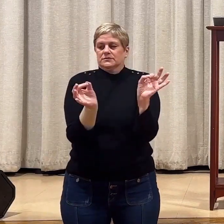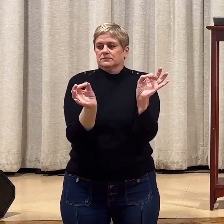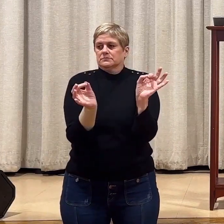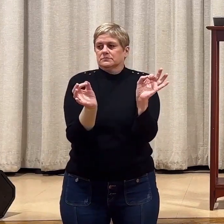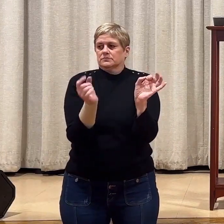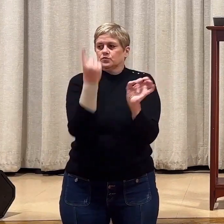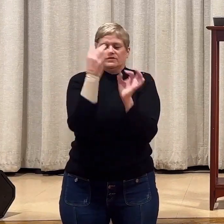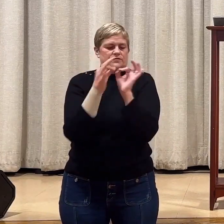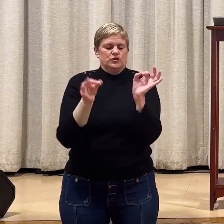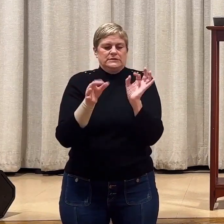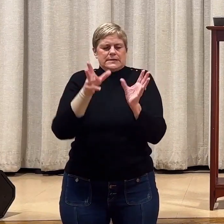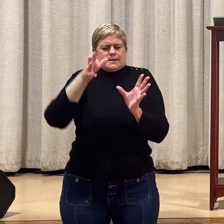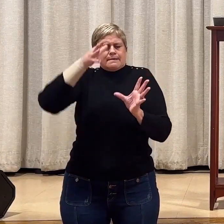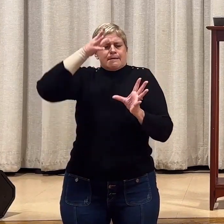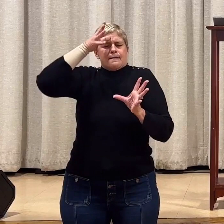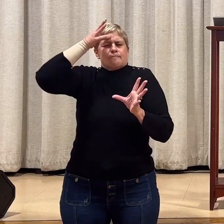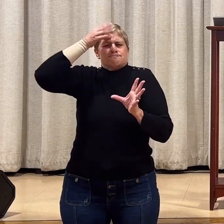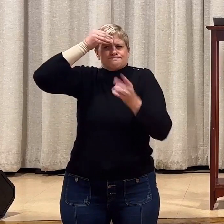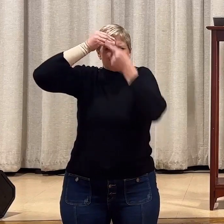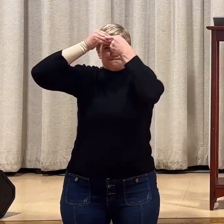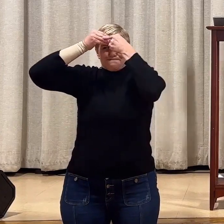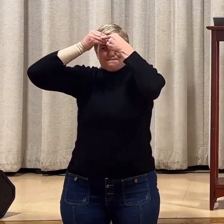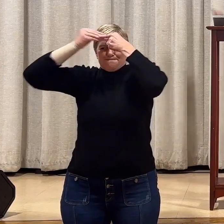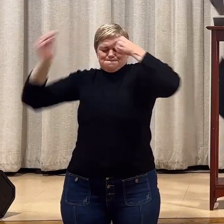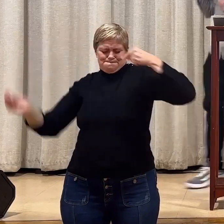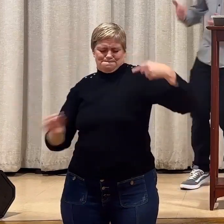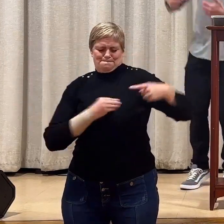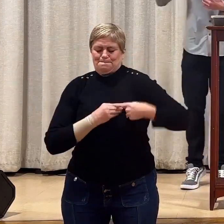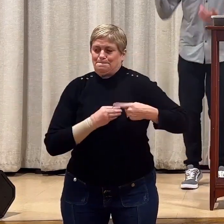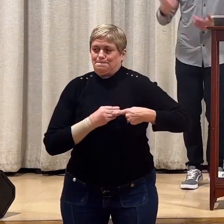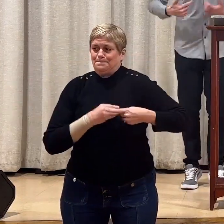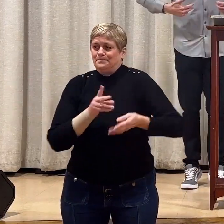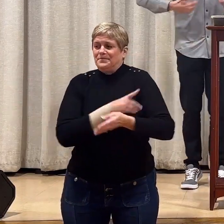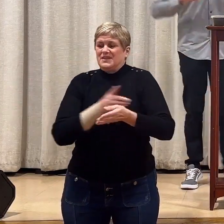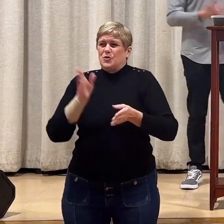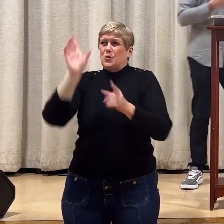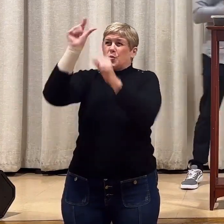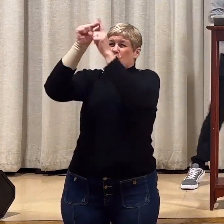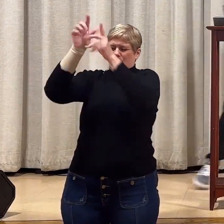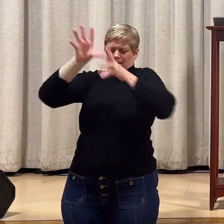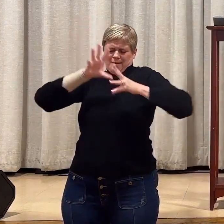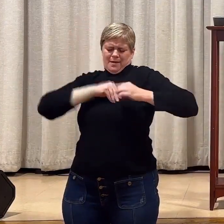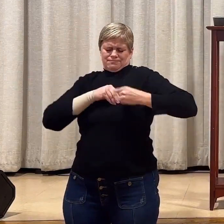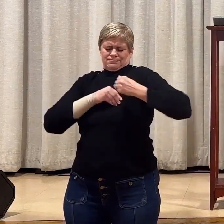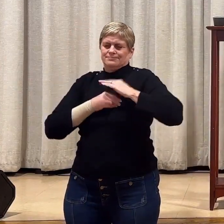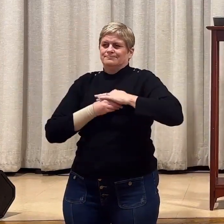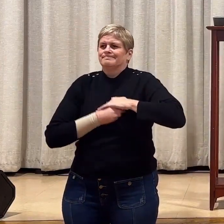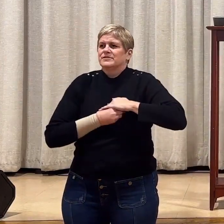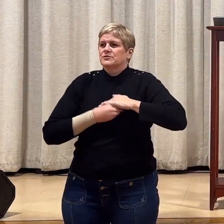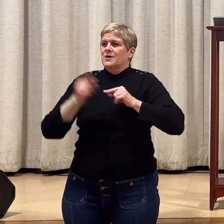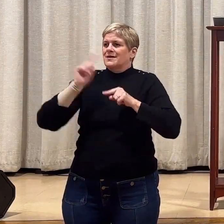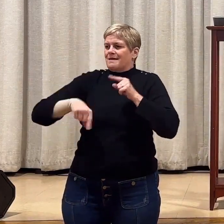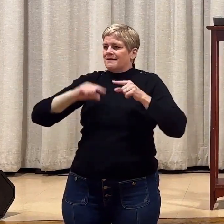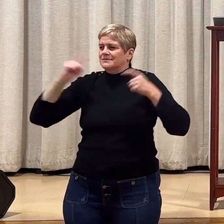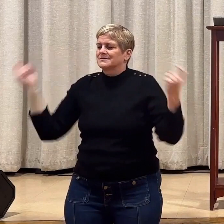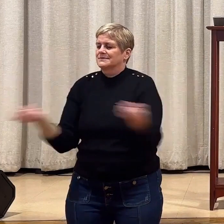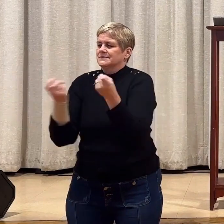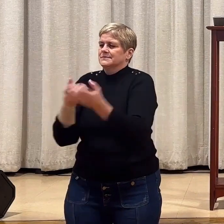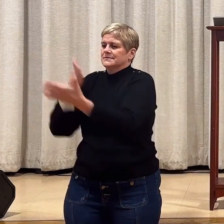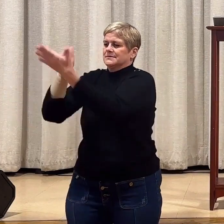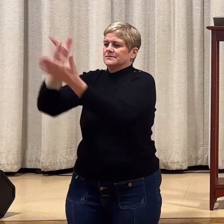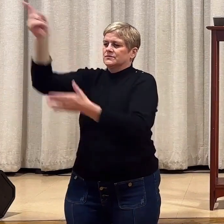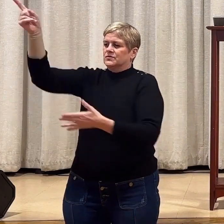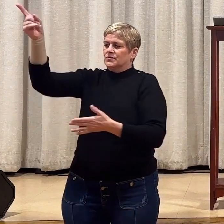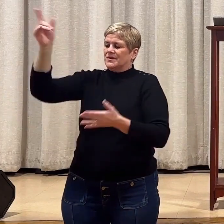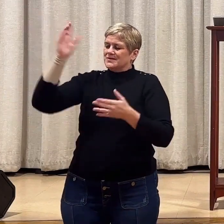day. Man, hide God's word in your heart. Like David said, I've hidden thy word in my heart, your word in my heart, that I might not sin against you. This is how